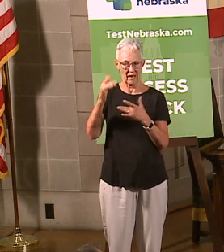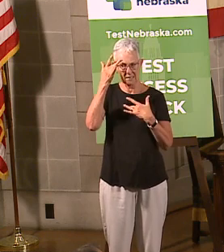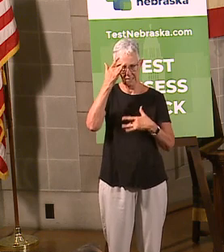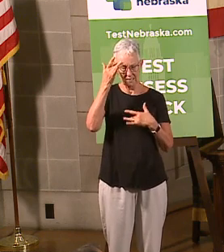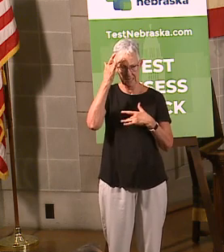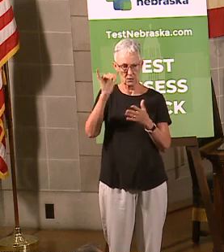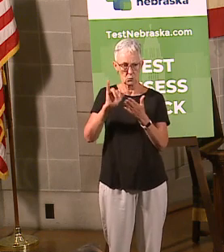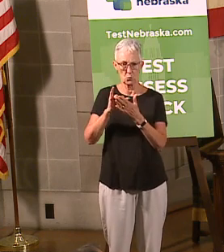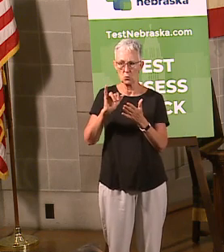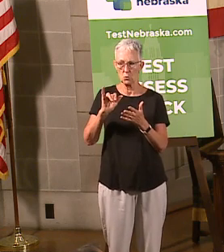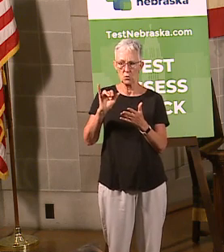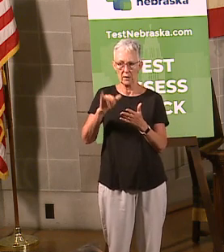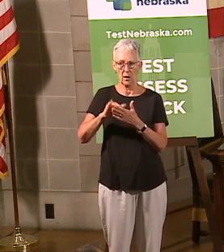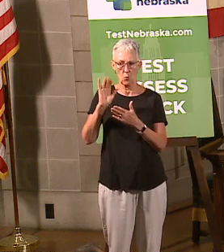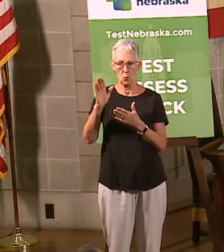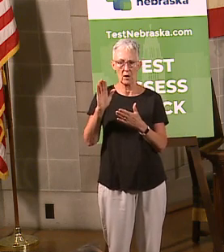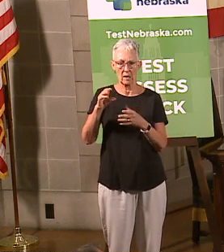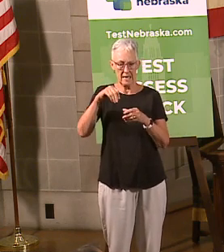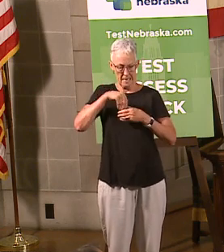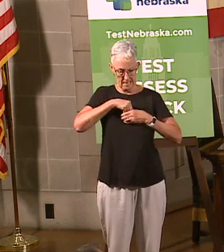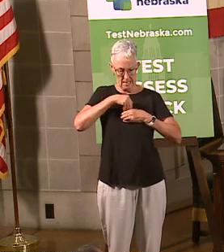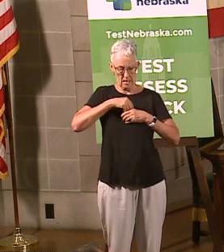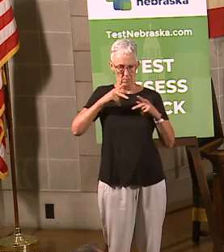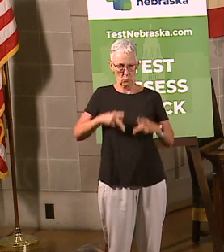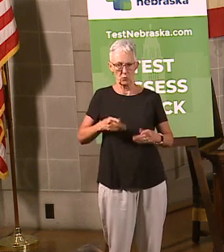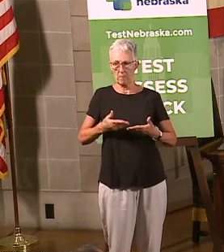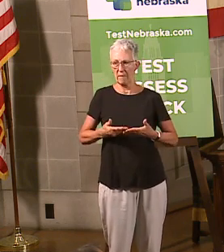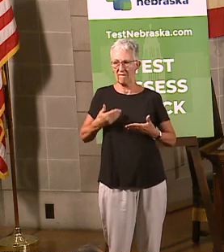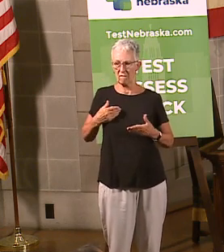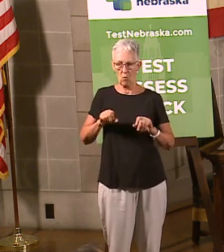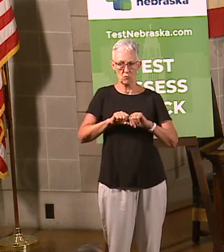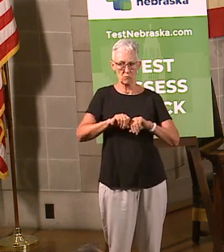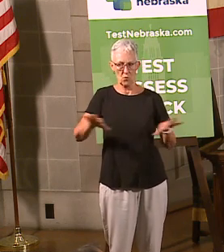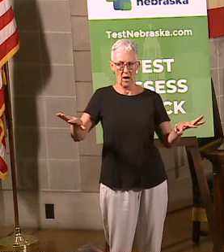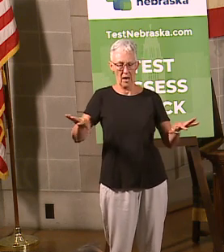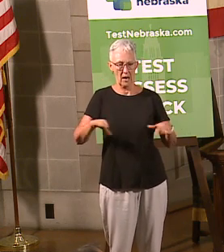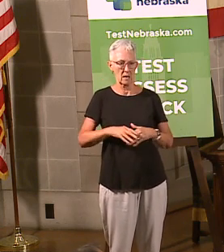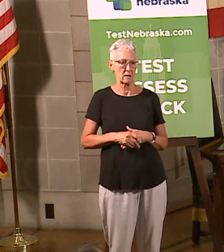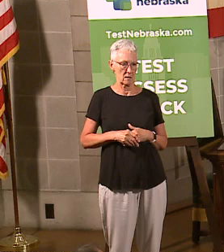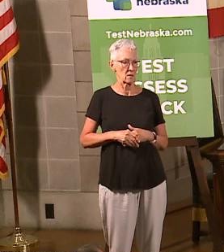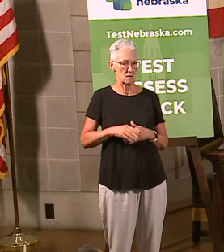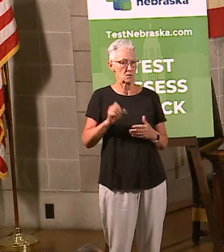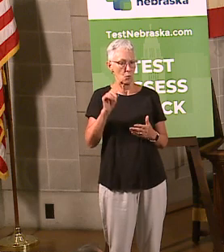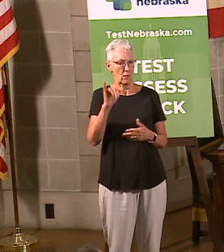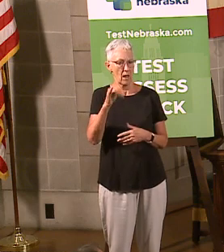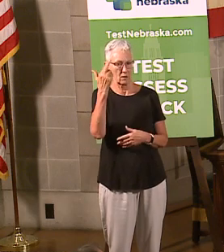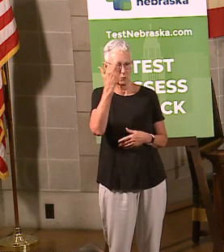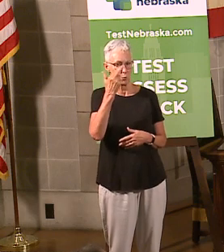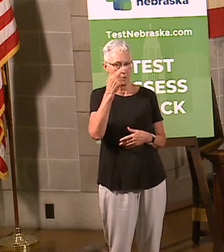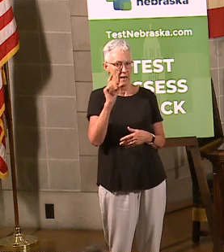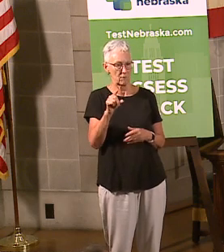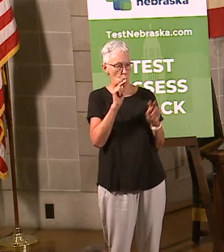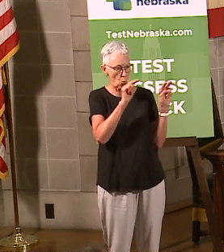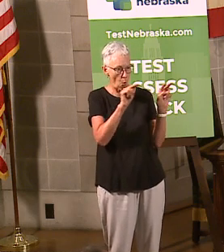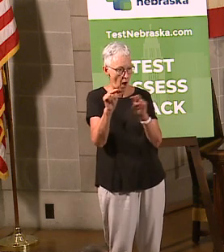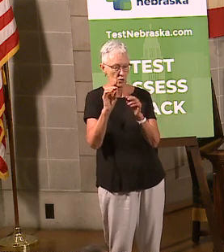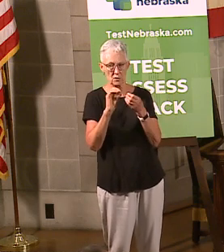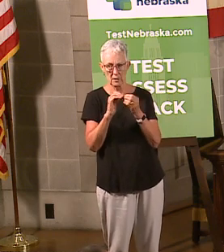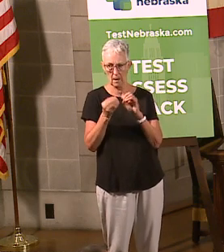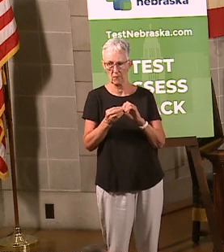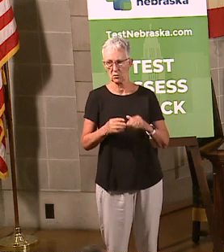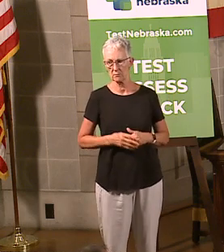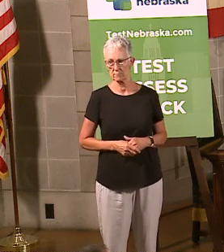those restrictions another step. You've kept Douglas County within phase 3. Is the hospital